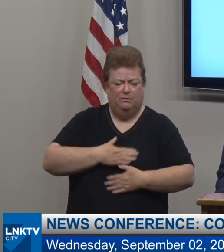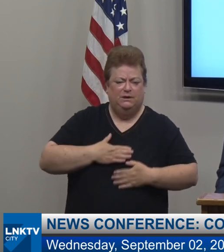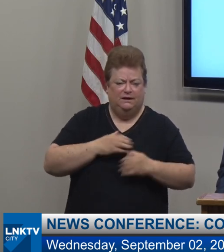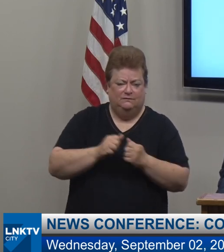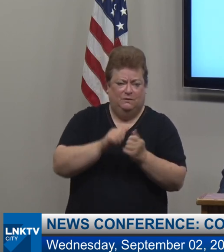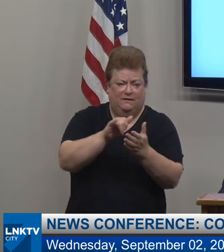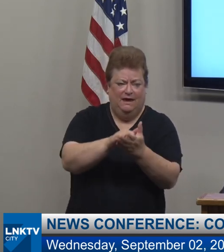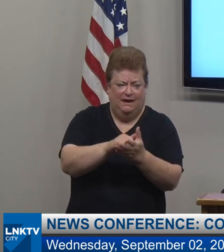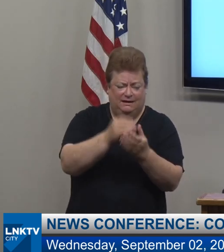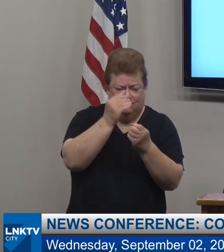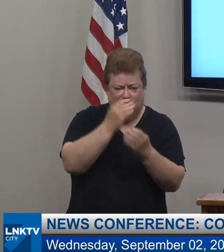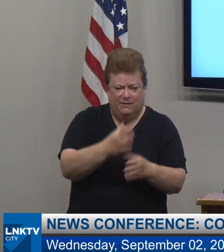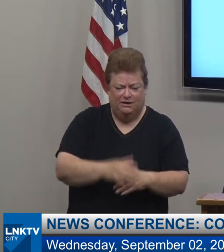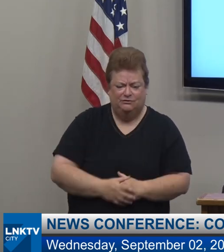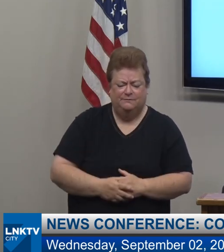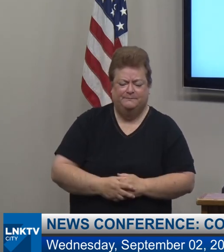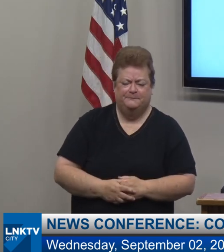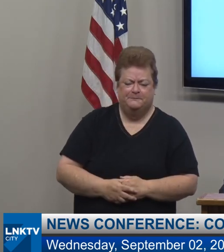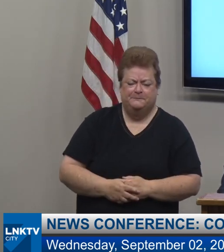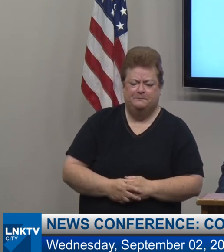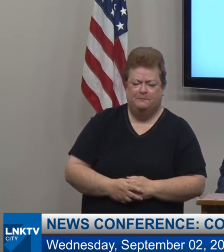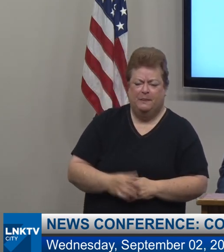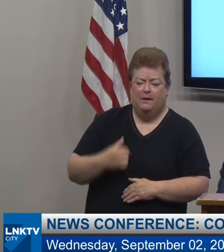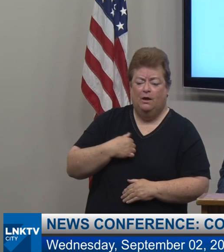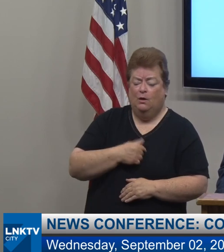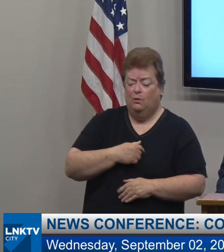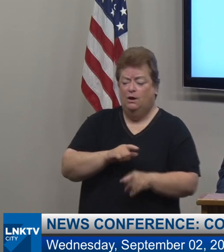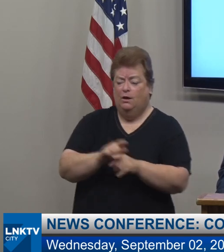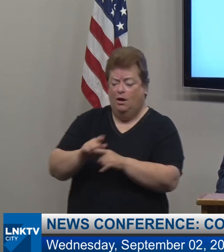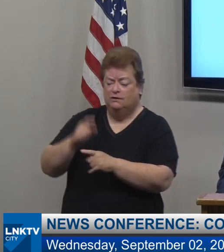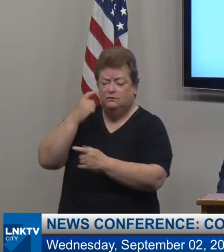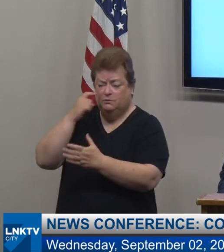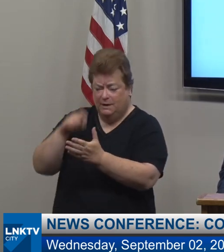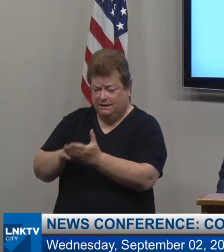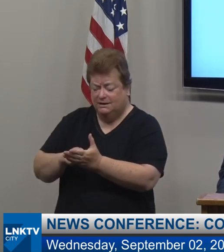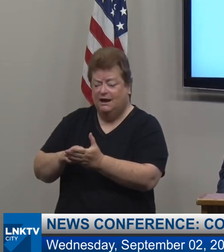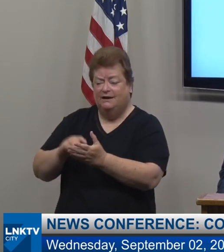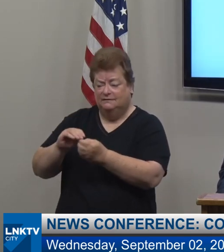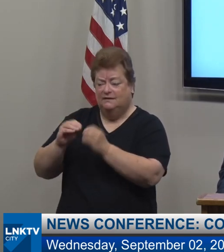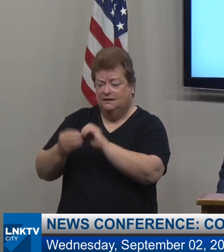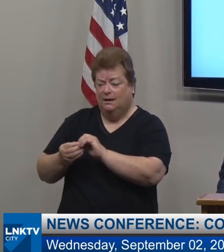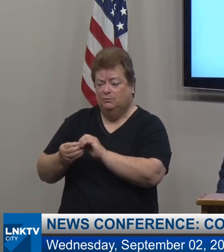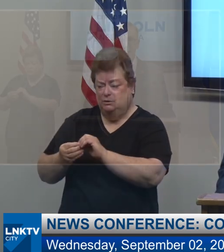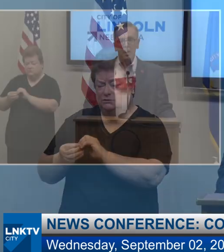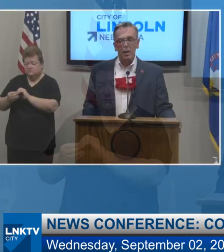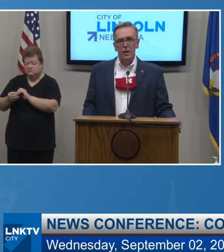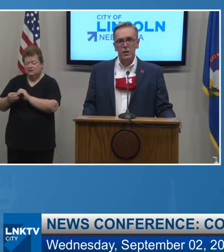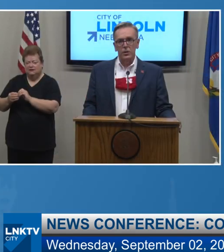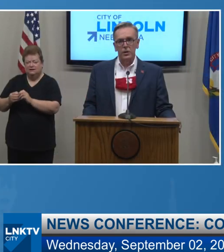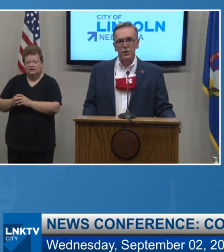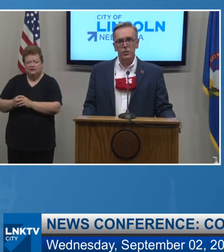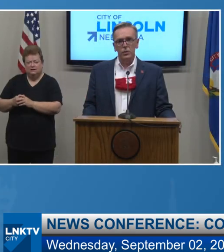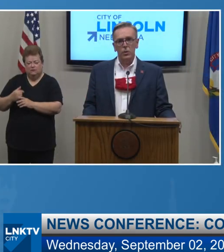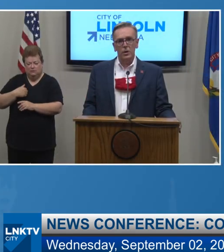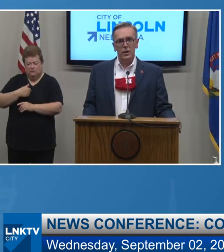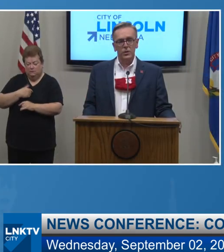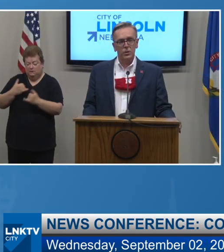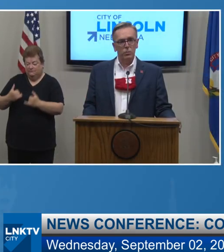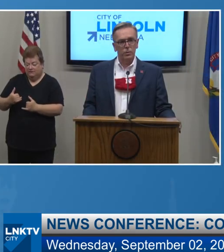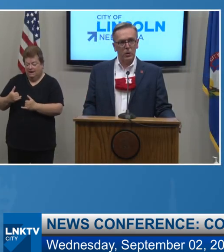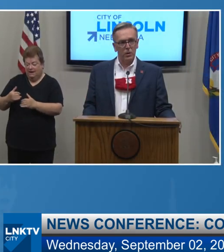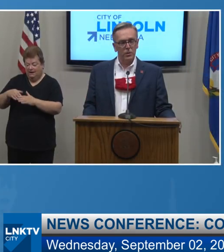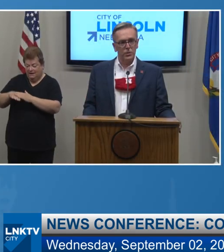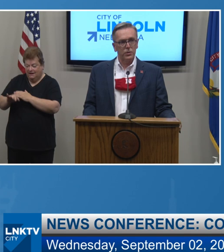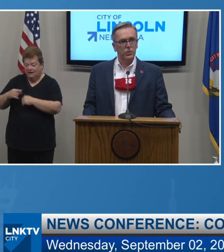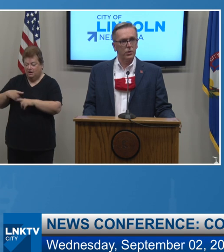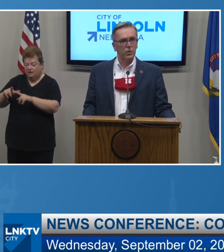that. We do also recognize the caseloads. So as we have entered into our testing